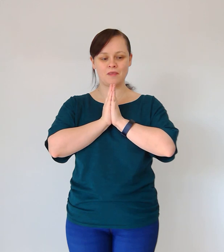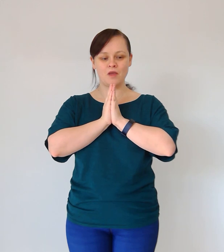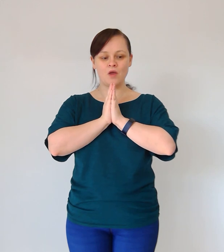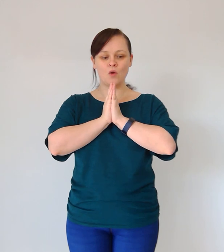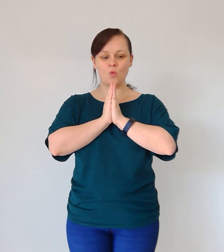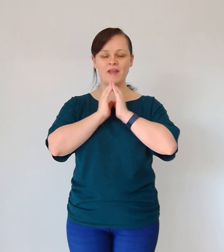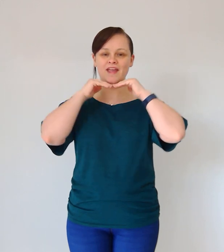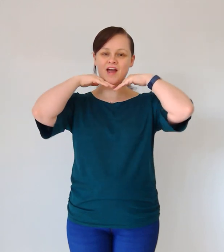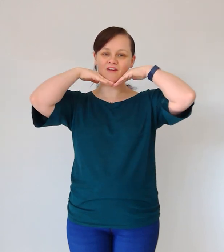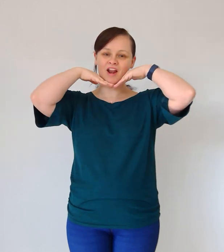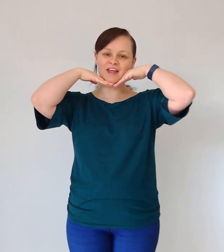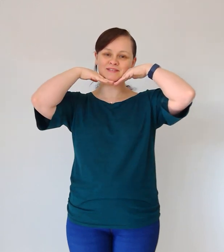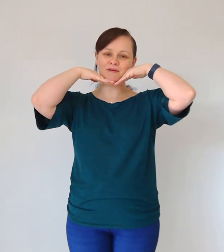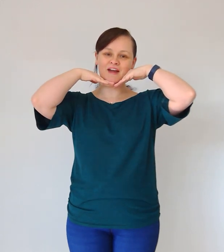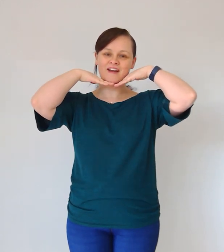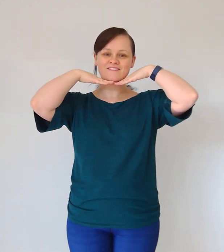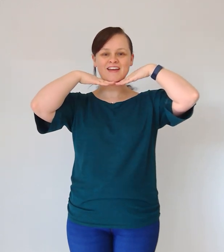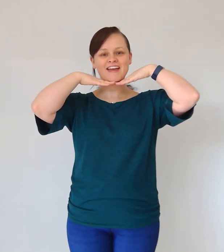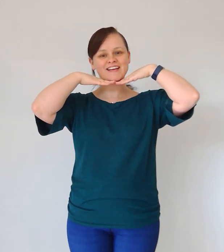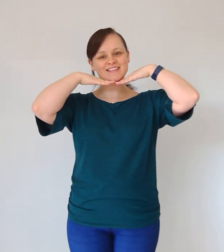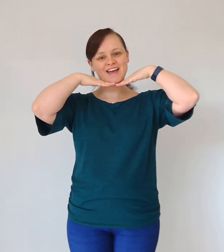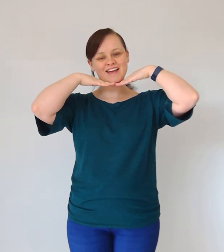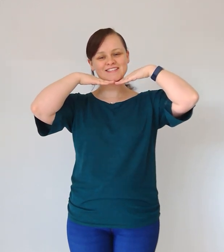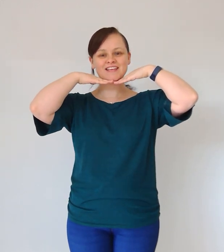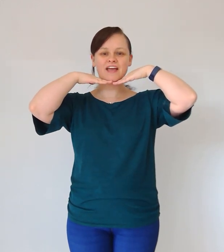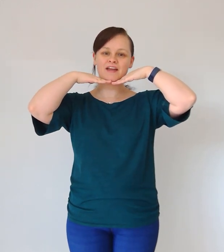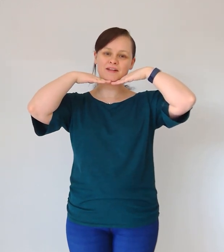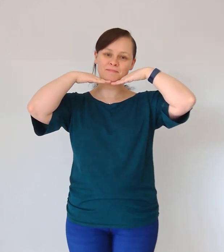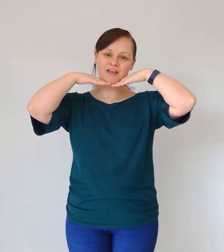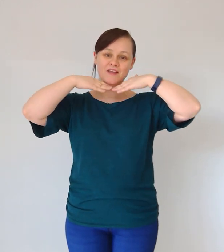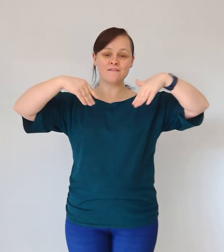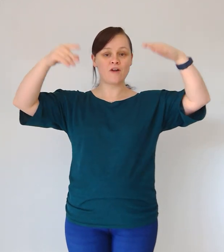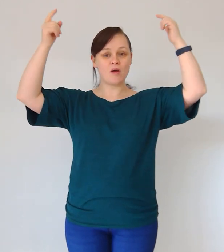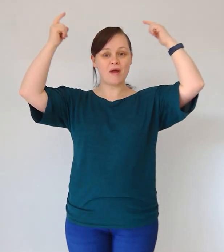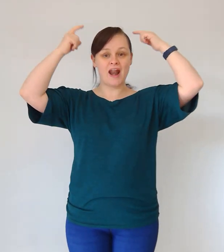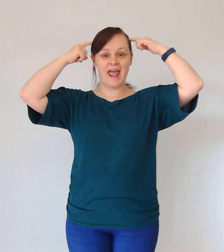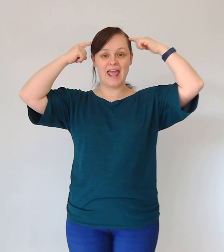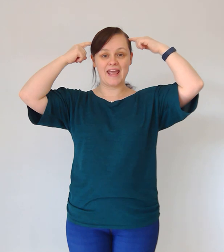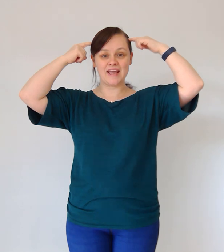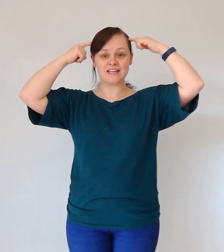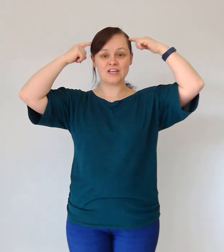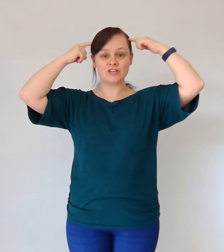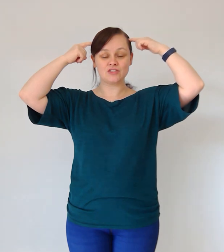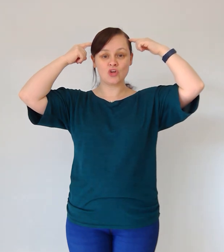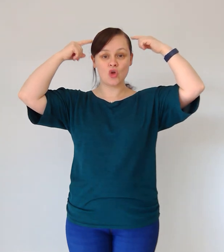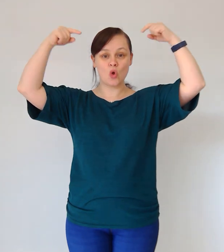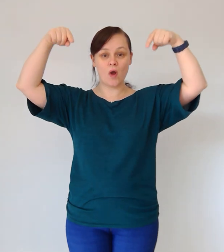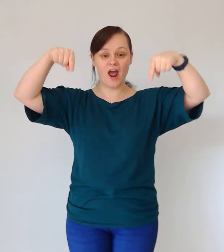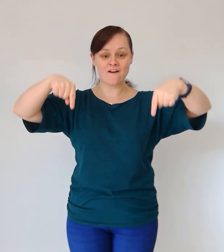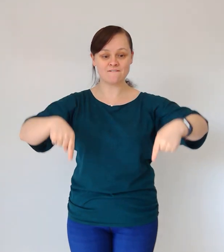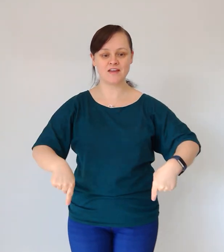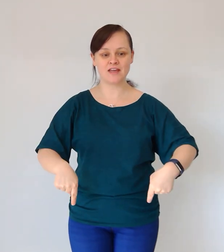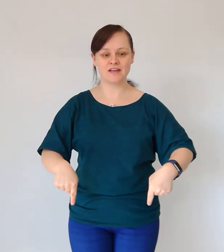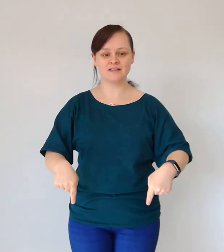We are all as perfect as can be, from our heads to our feet.